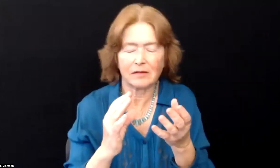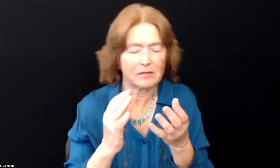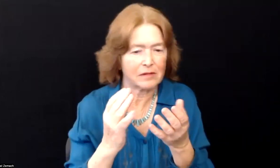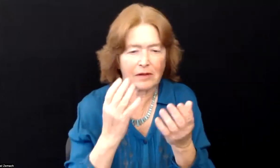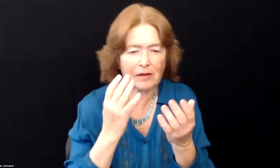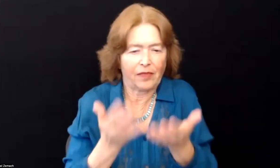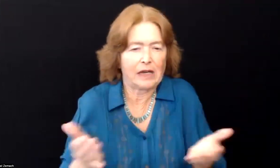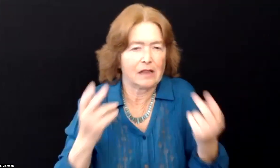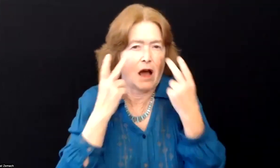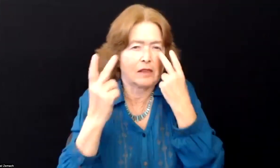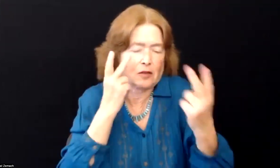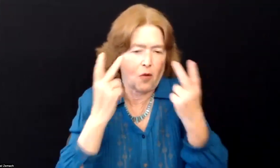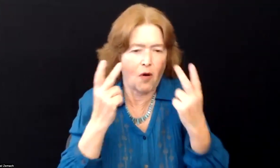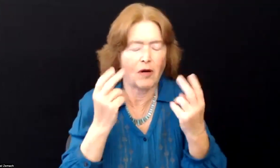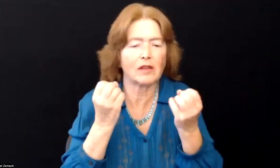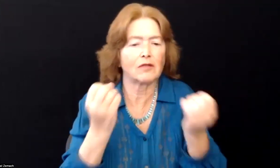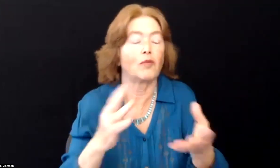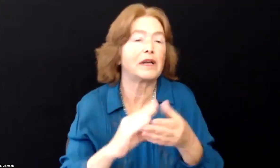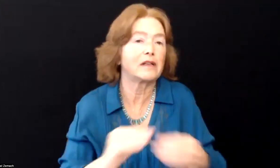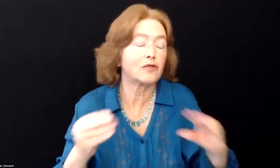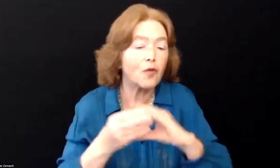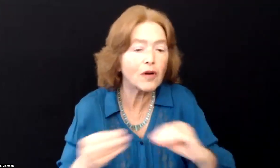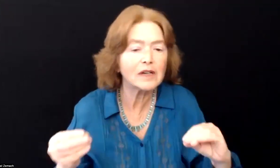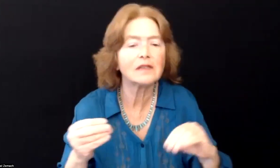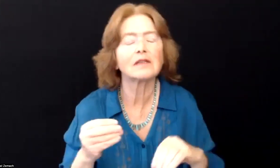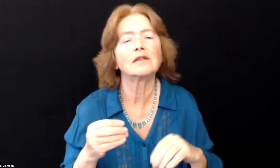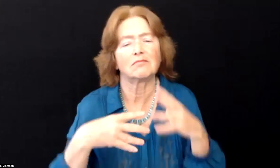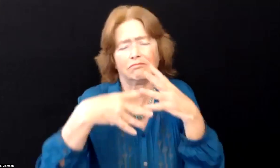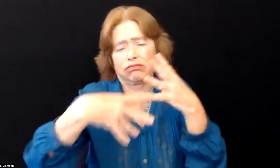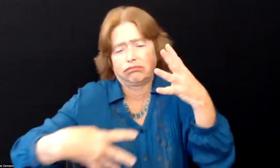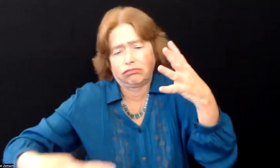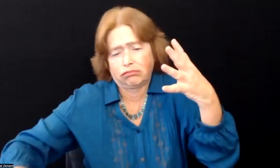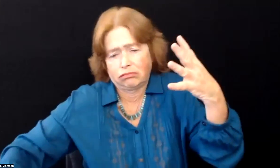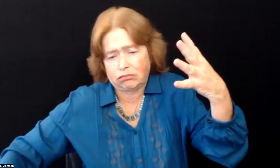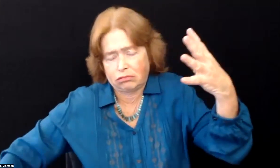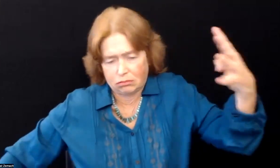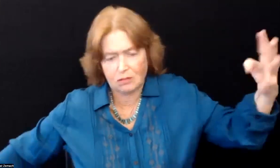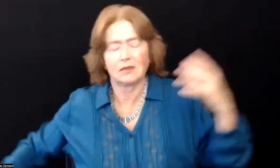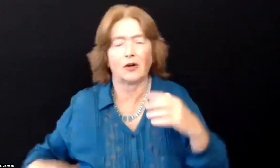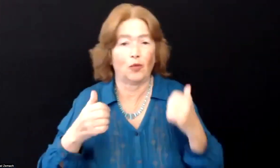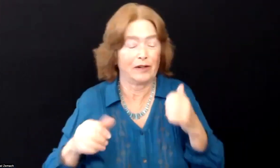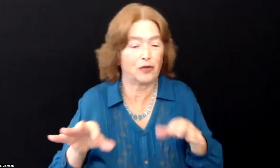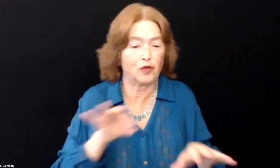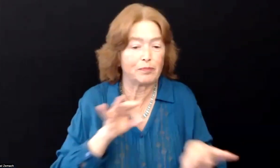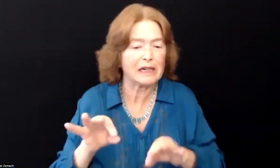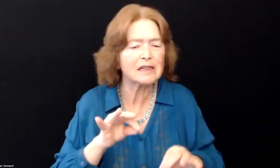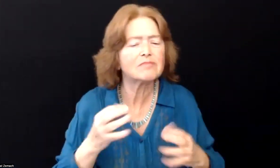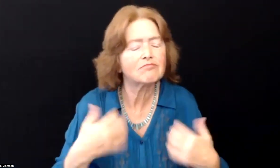There's so many things that I saw, so many stories. And the list is endless. Which do I